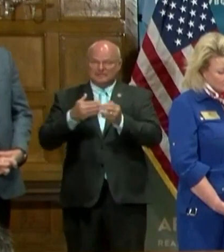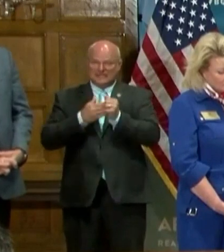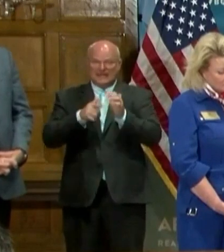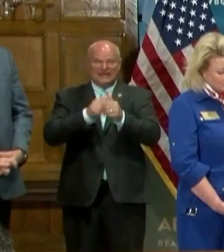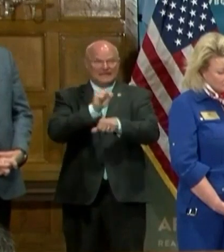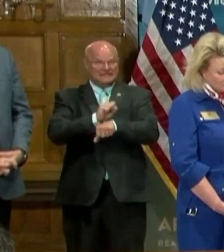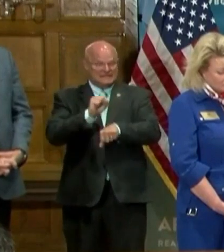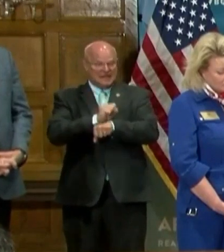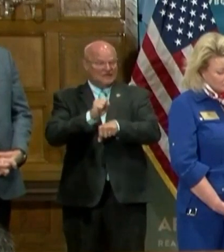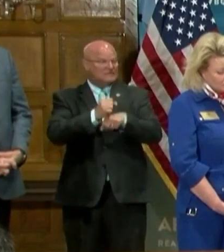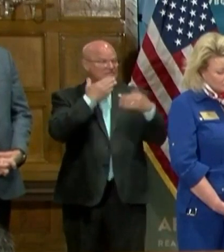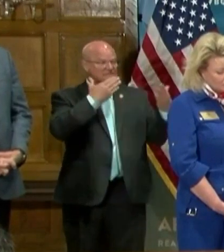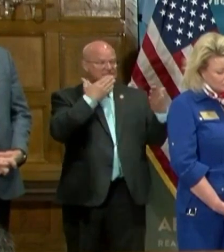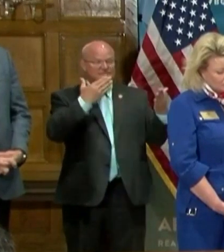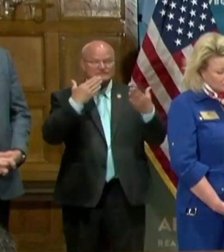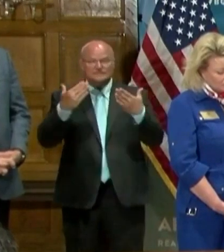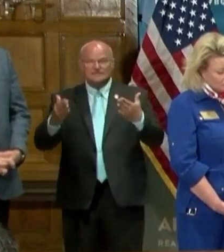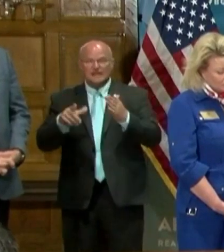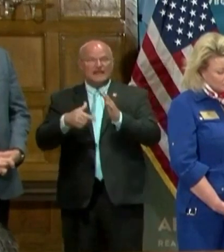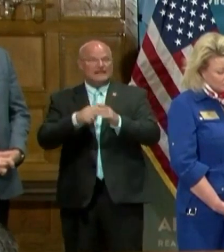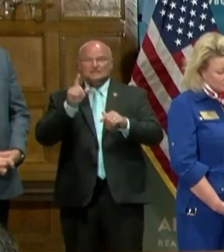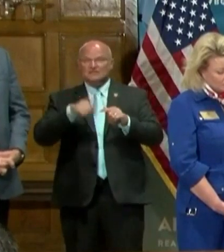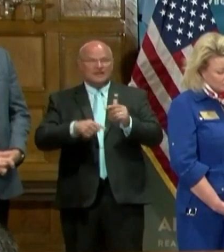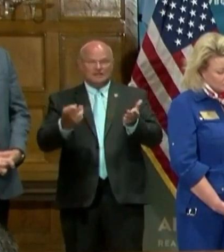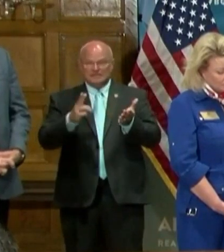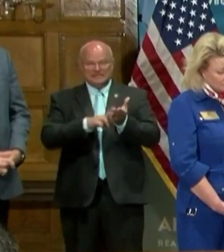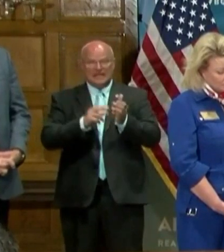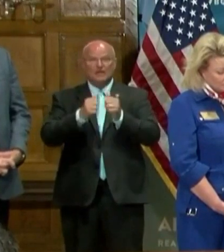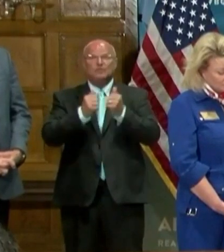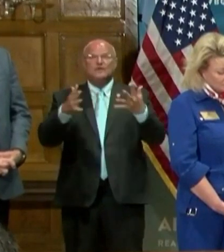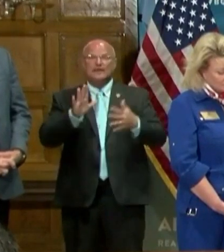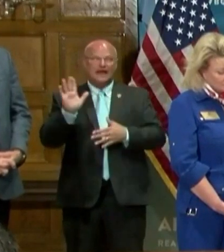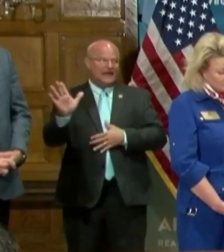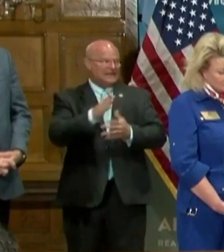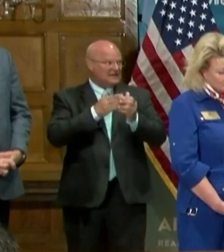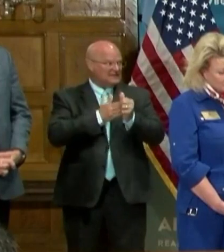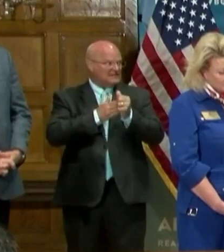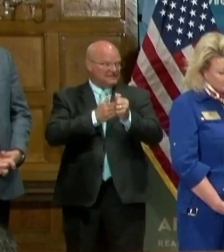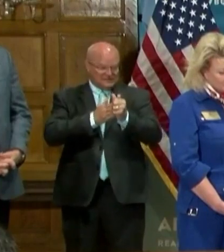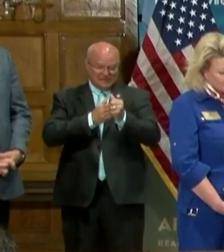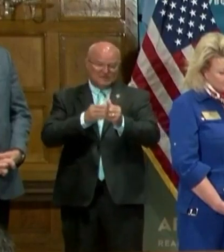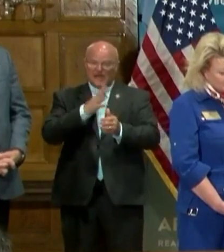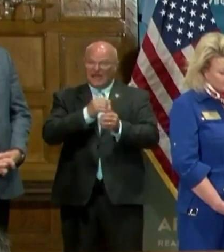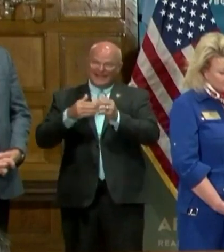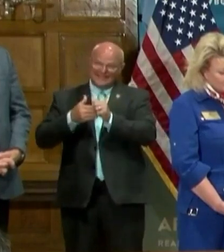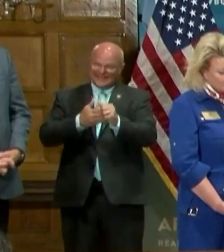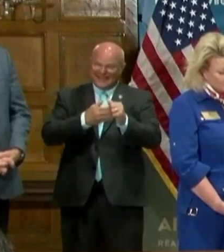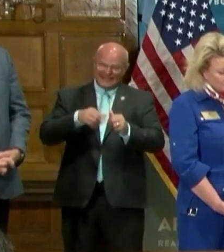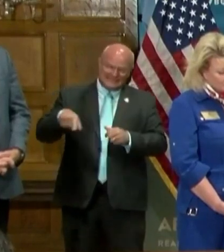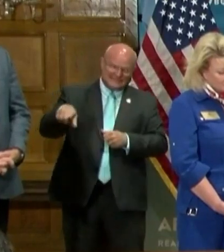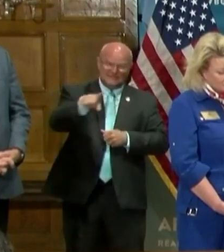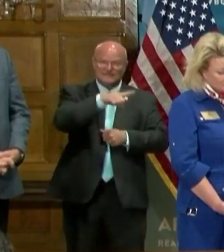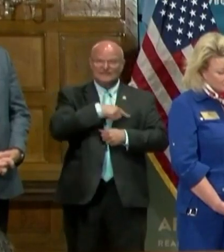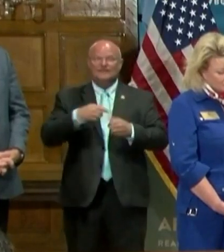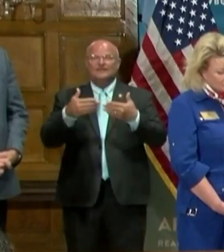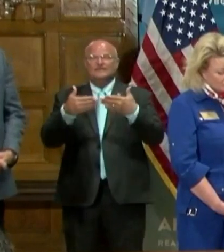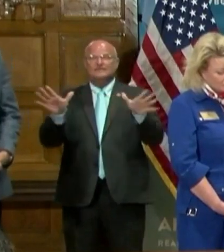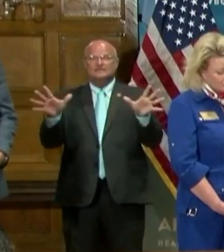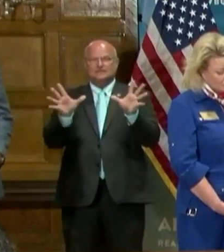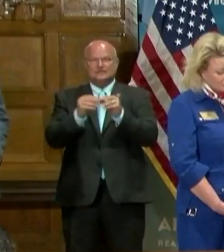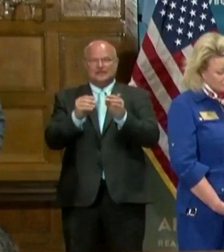effort. And these would not be signed without their leadership and the guidance of the General